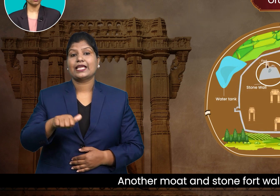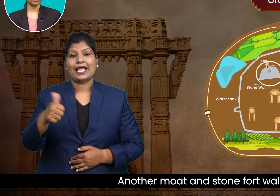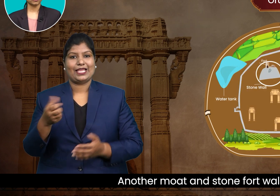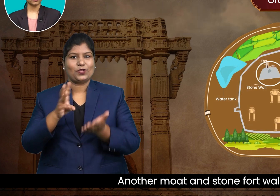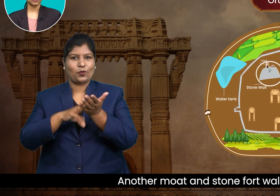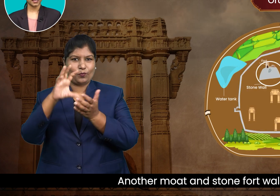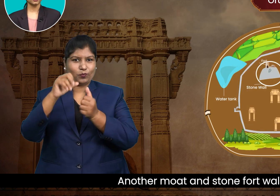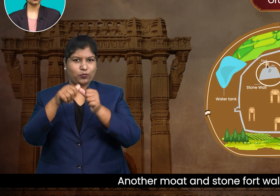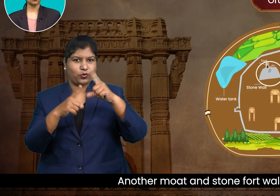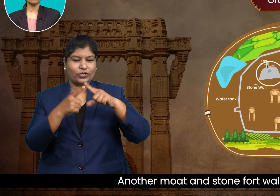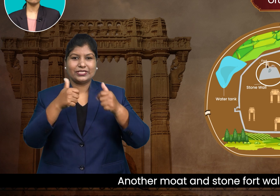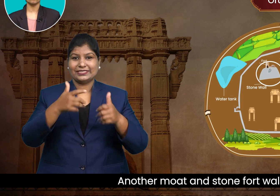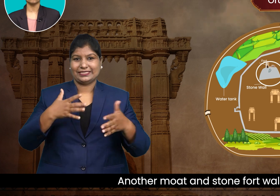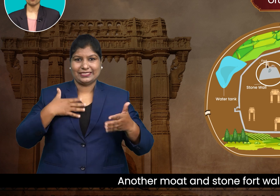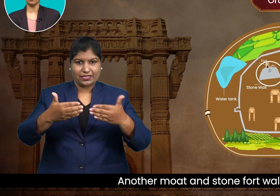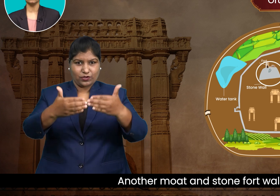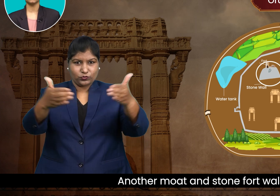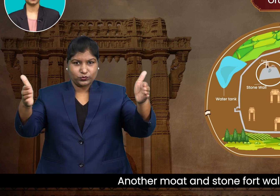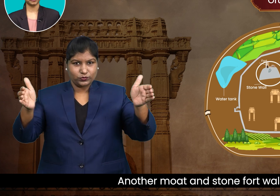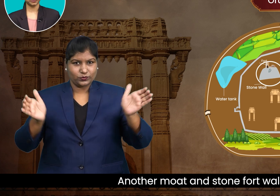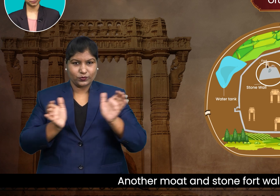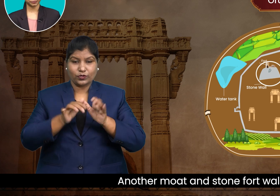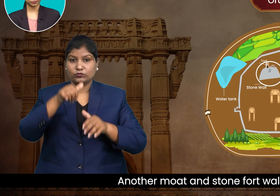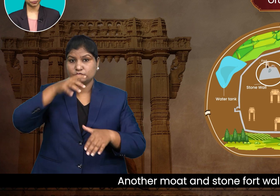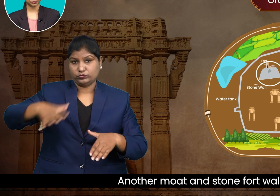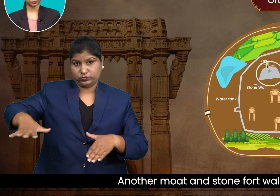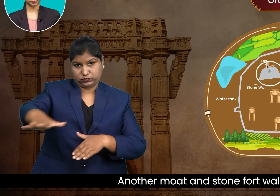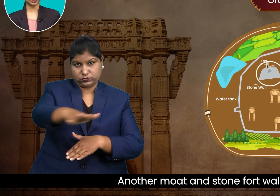Another moat and stone fort wall